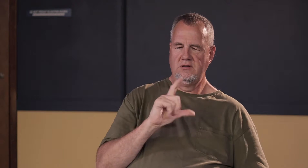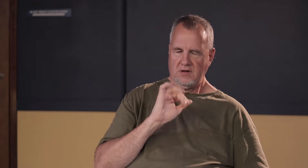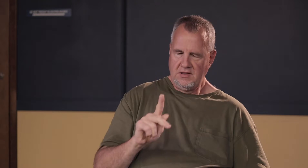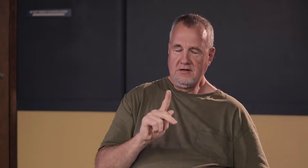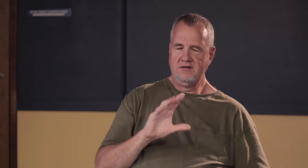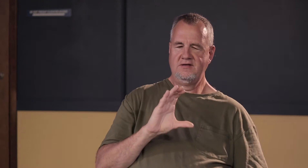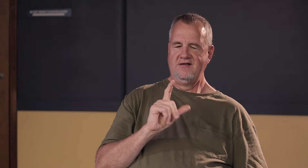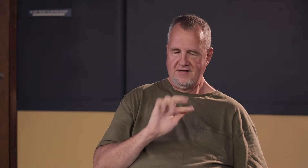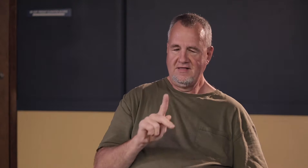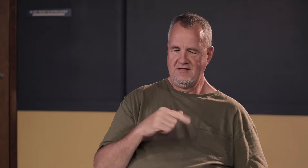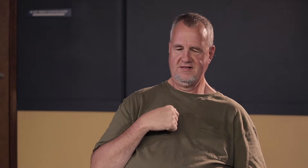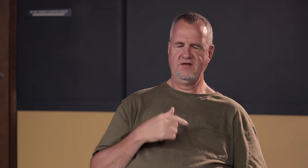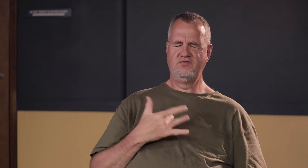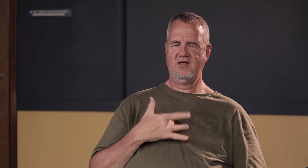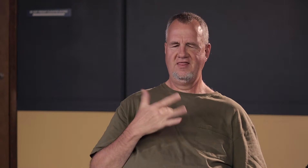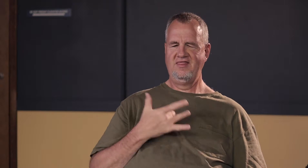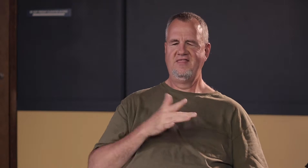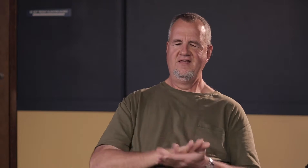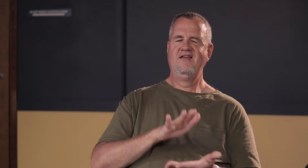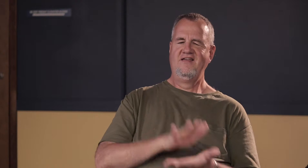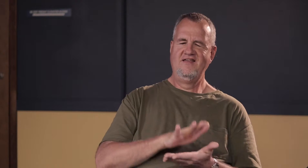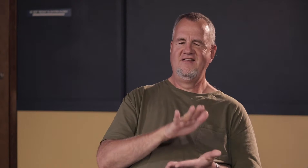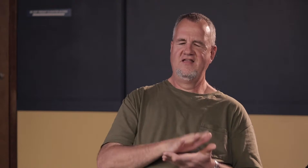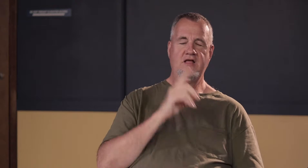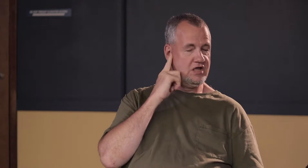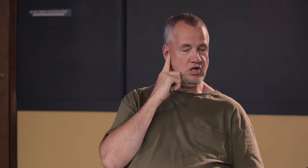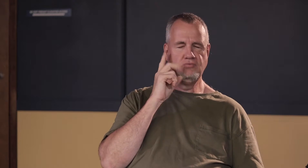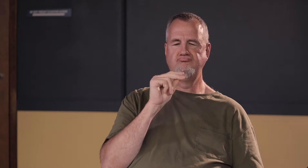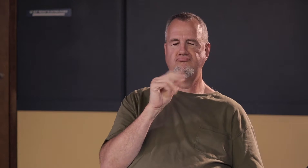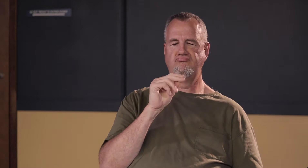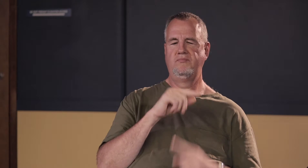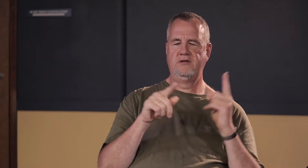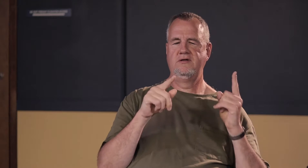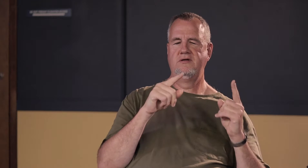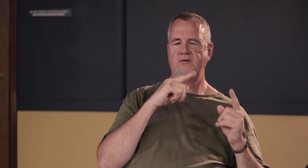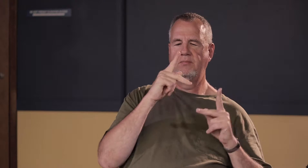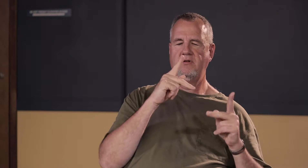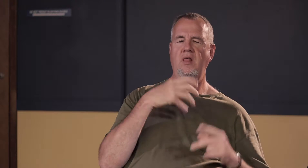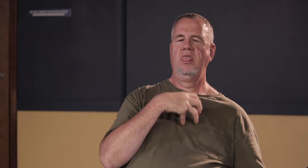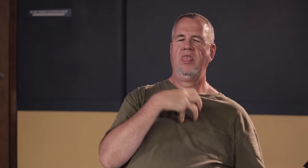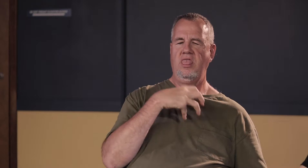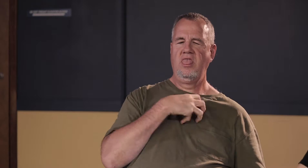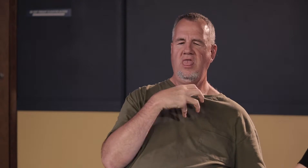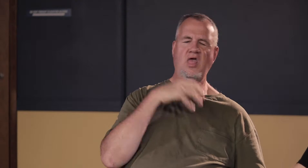that I push, so I guess there's a click sound. I can feel it. I don't hear any of the sounds that the machine